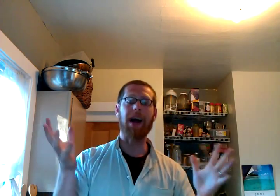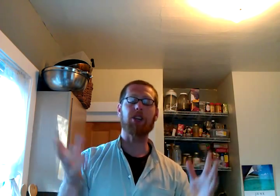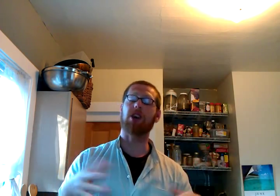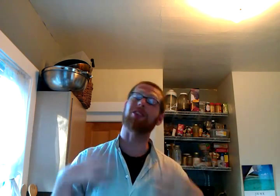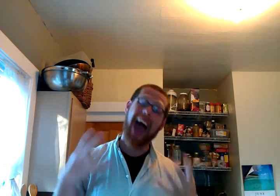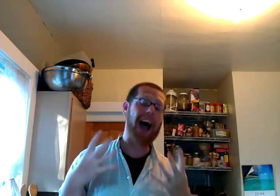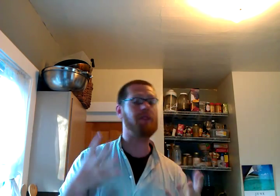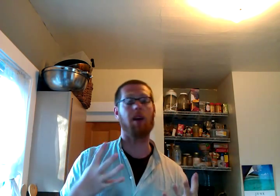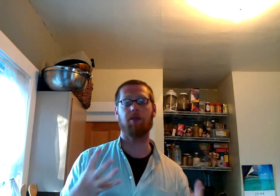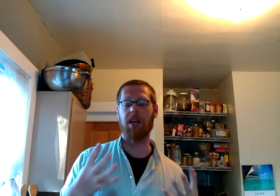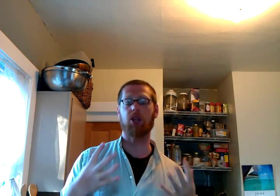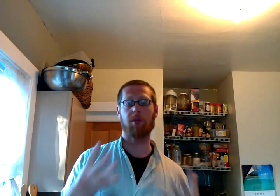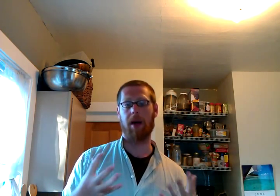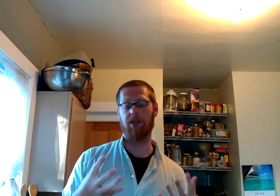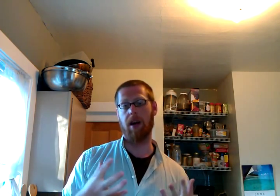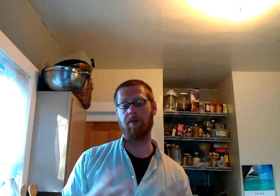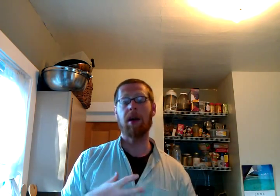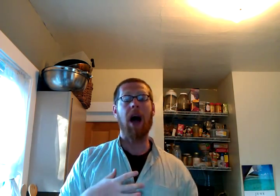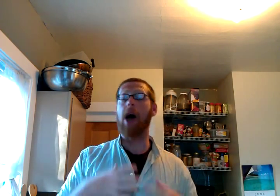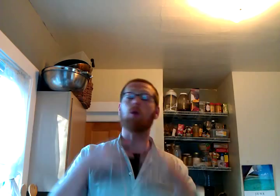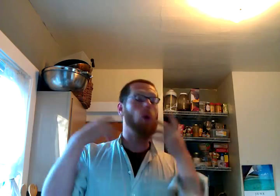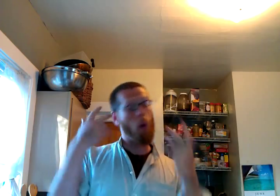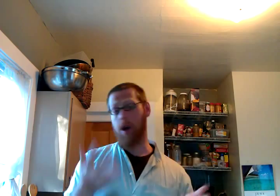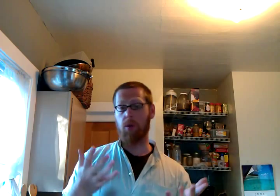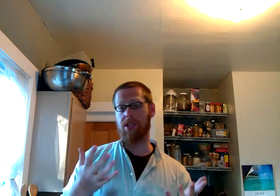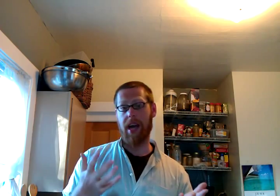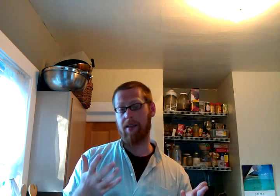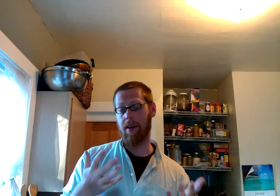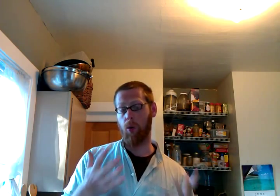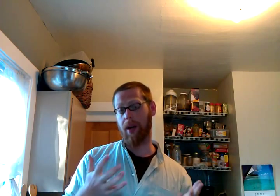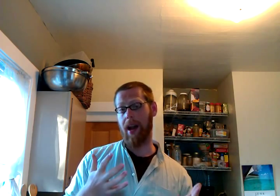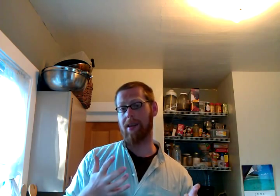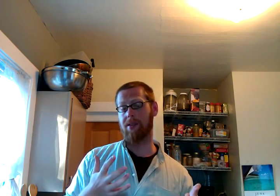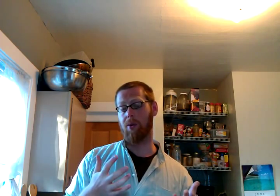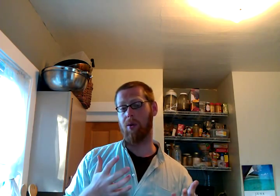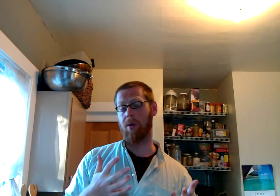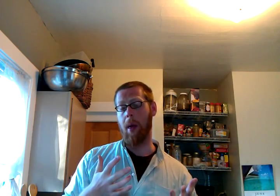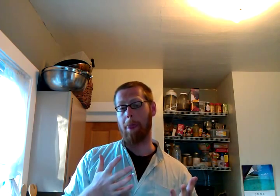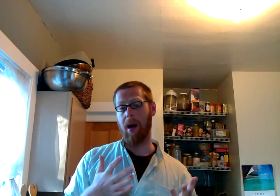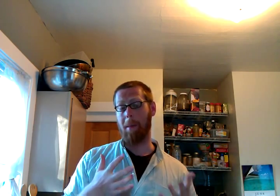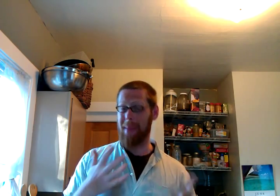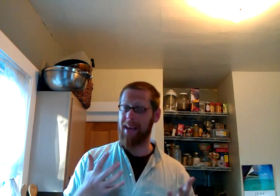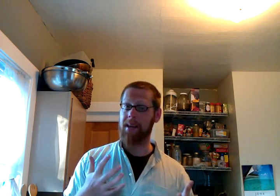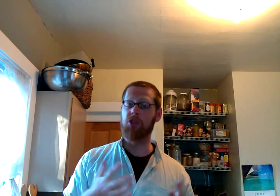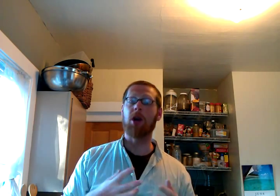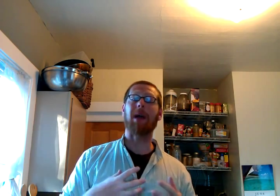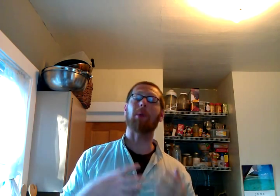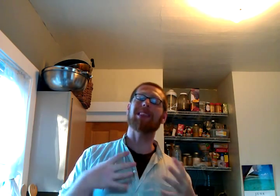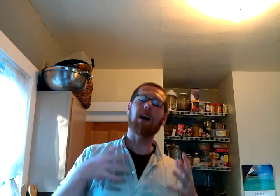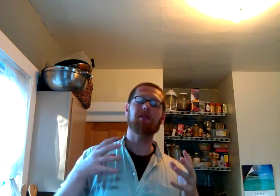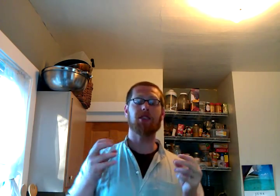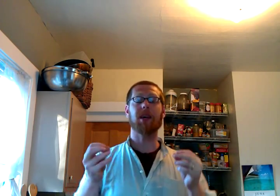each other and have conversation about stuff. I don't know what it would take to organize or manage, but I would love to see a